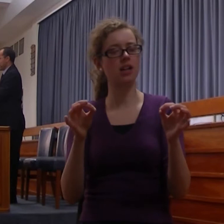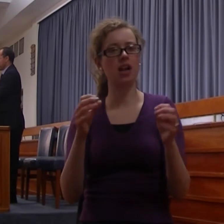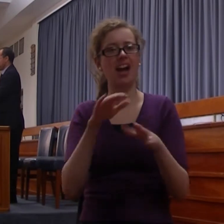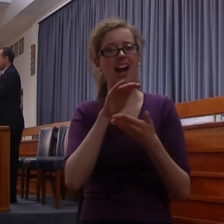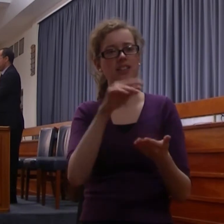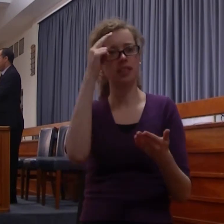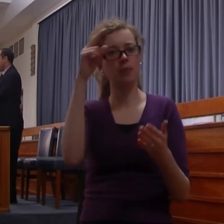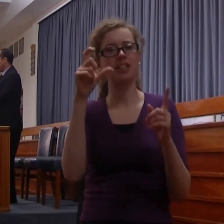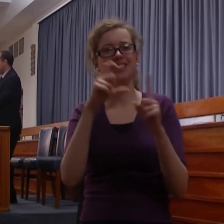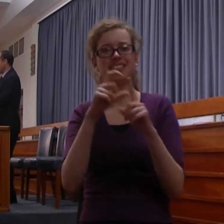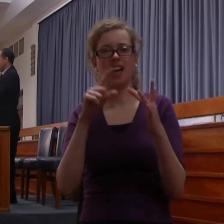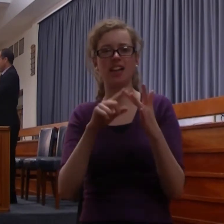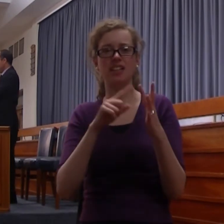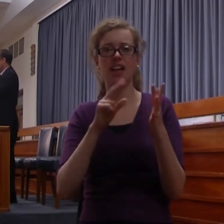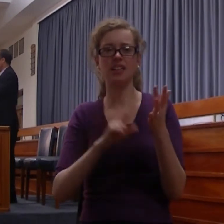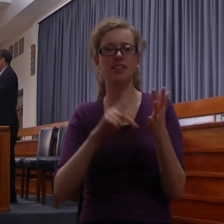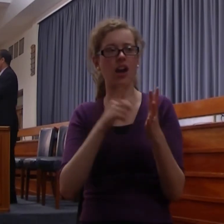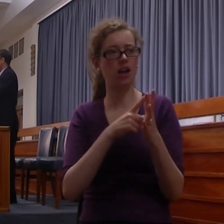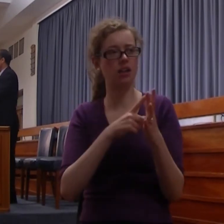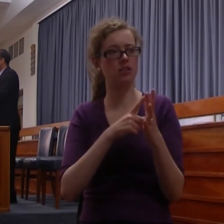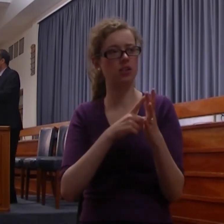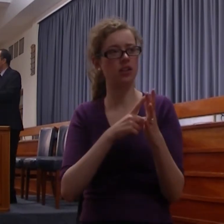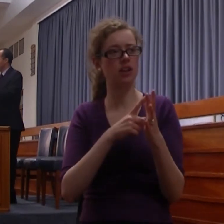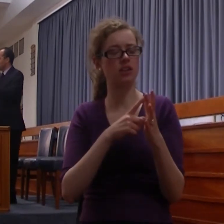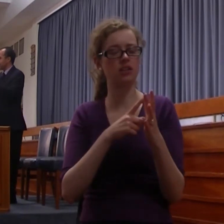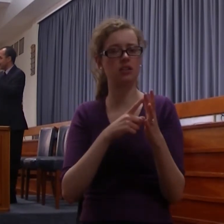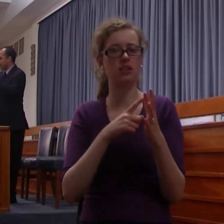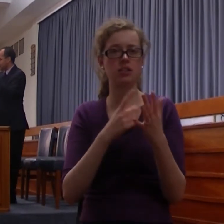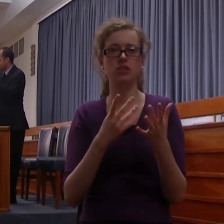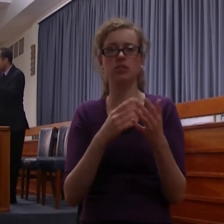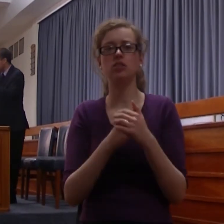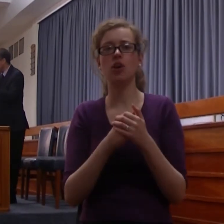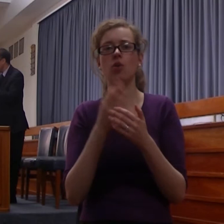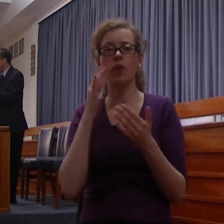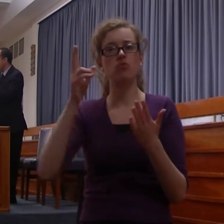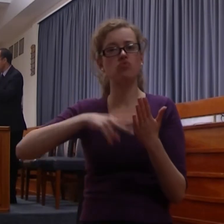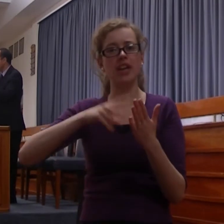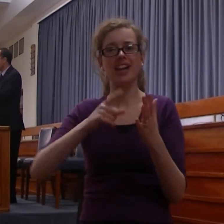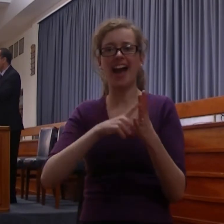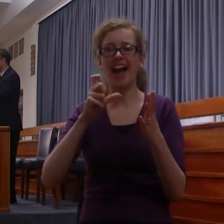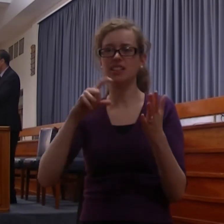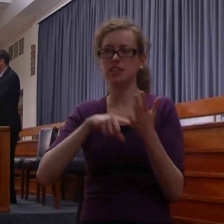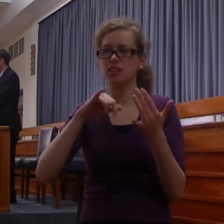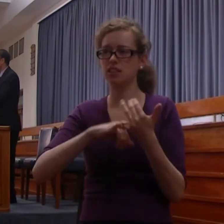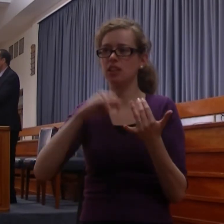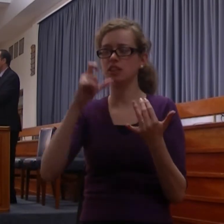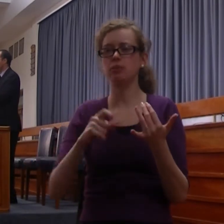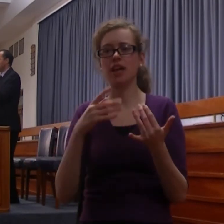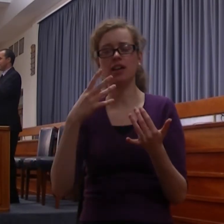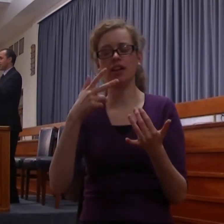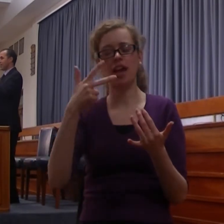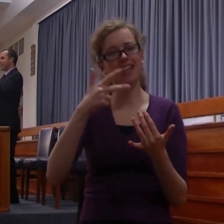the temple of Diana or Artemis. And all those informations are not just in the book